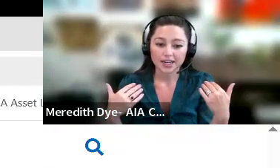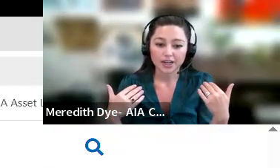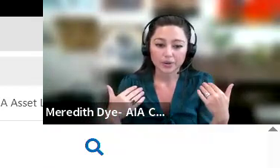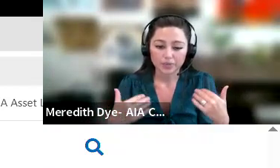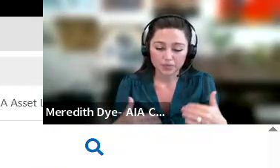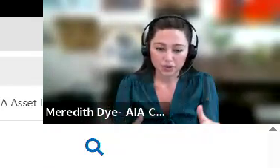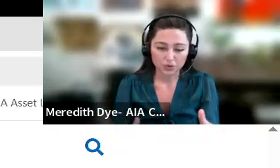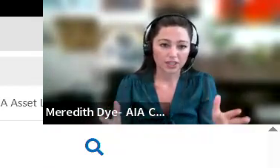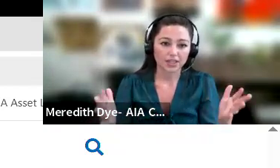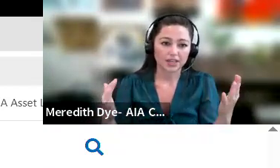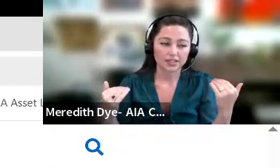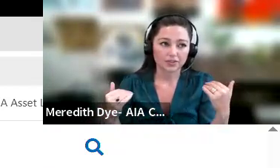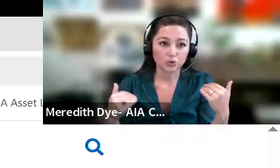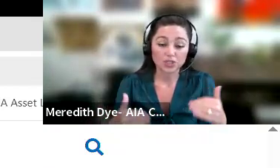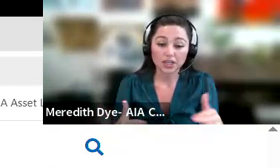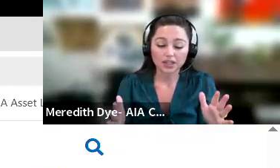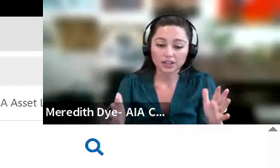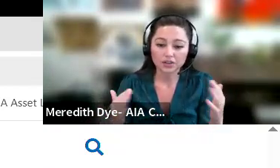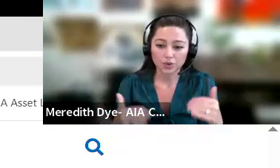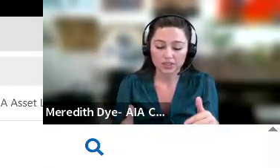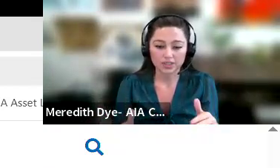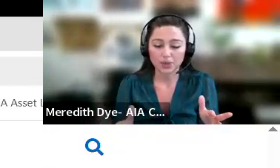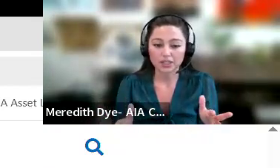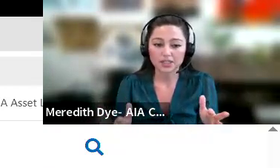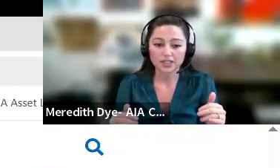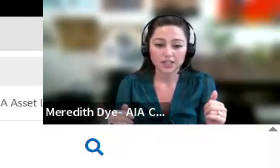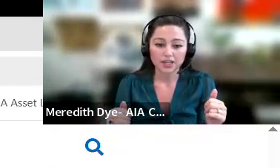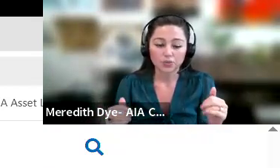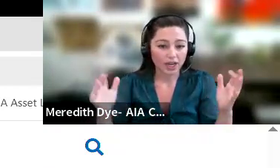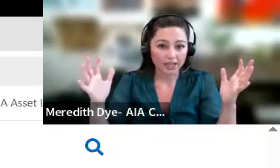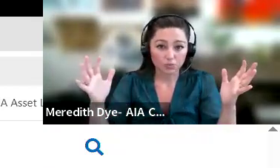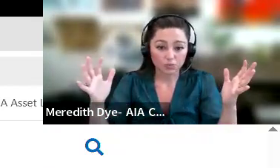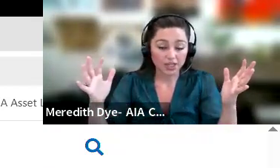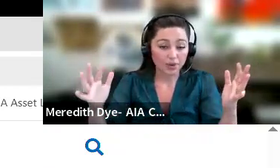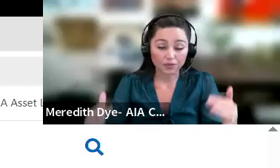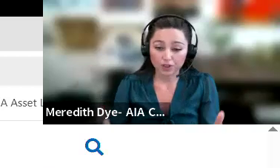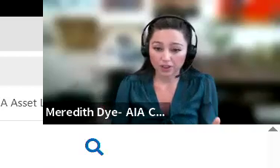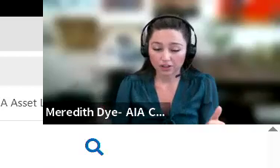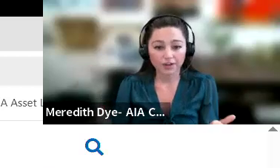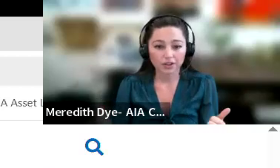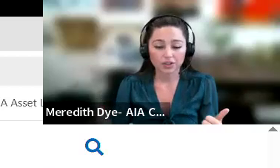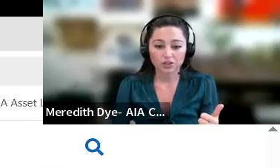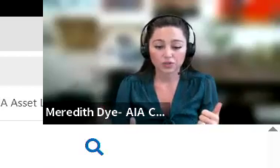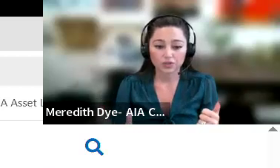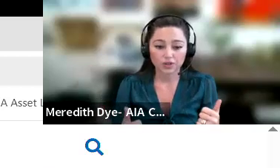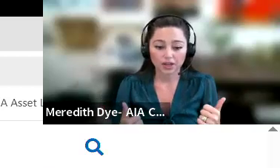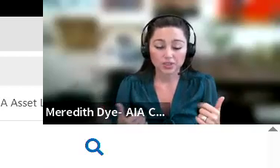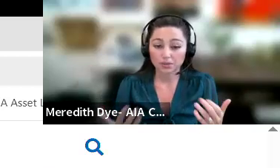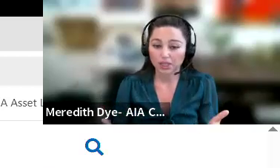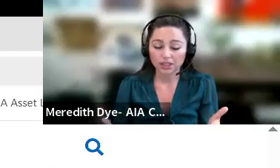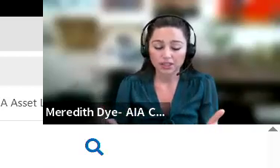interested. You'll get that routine of what's expected. I keep everything on file that